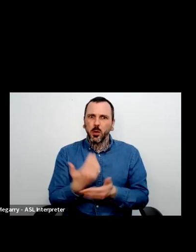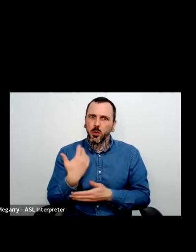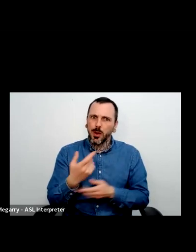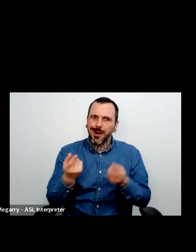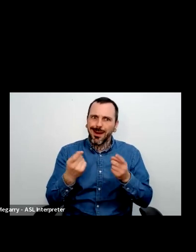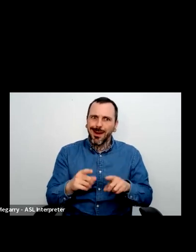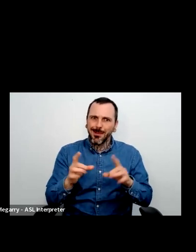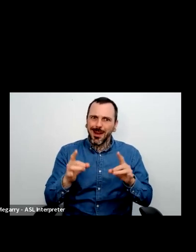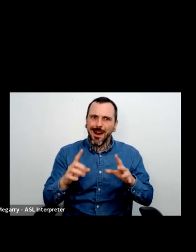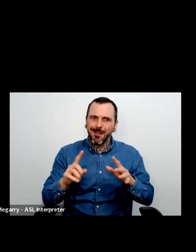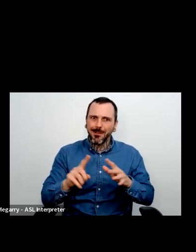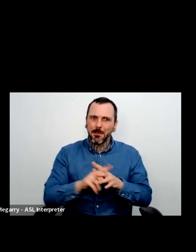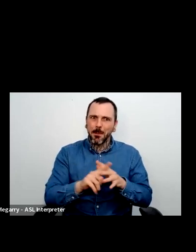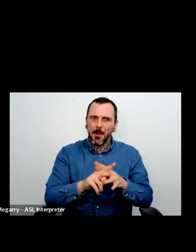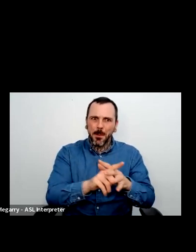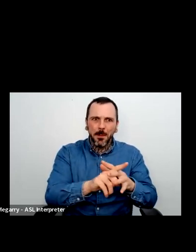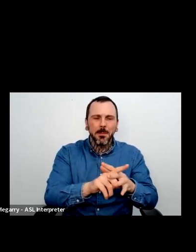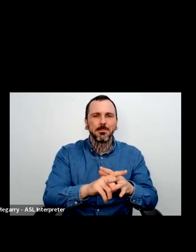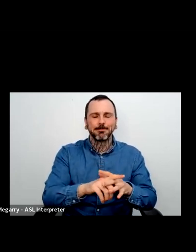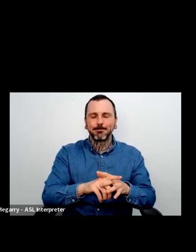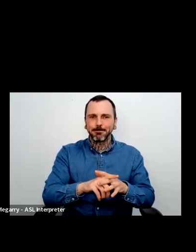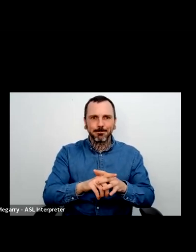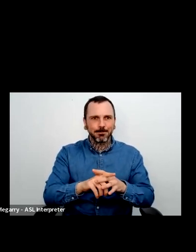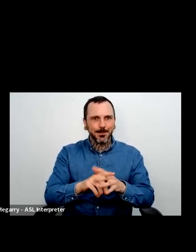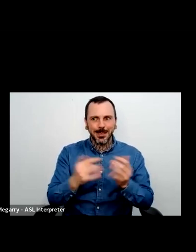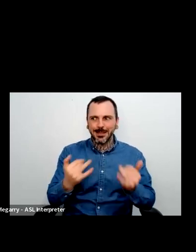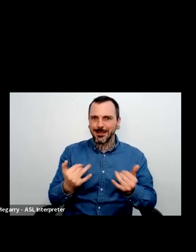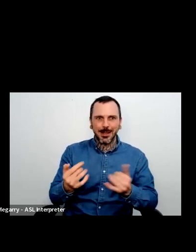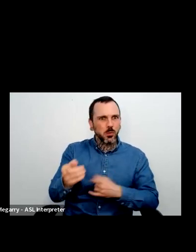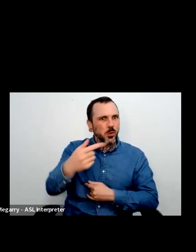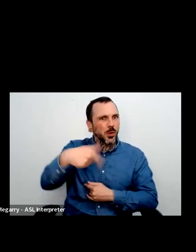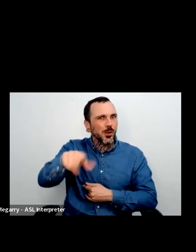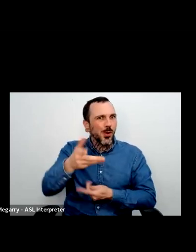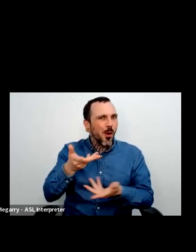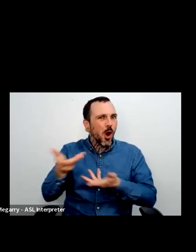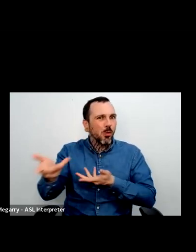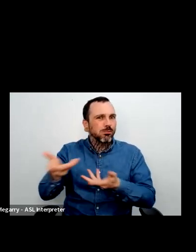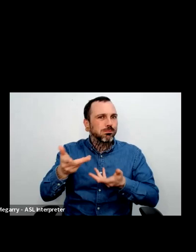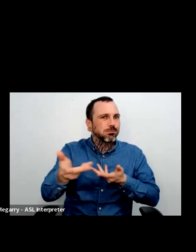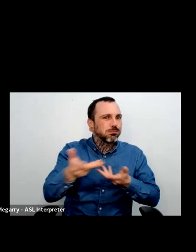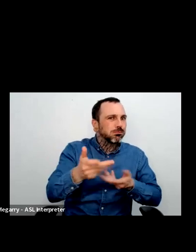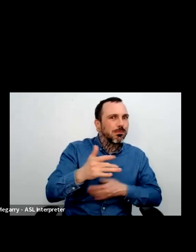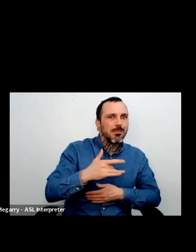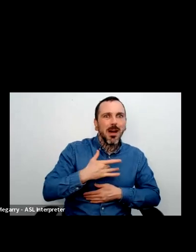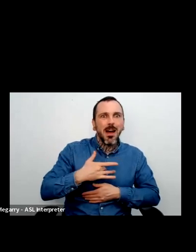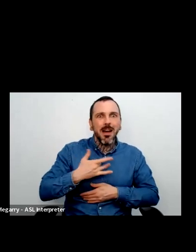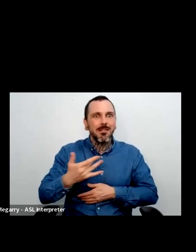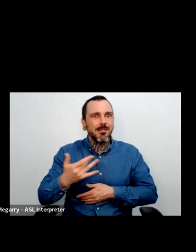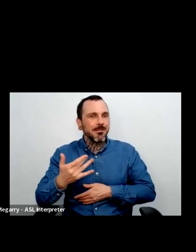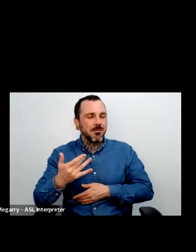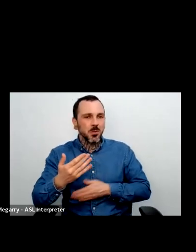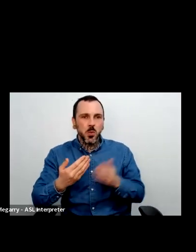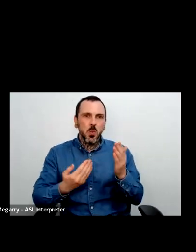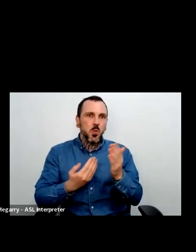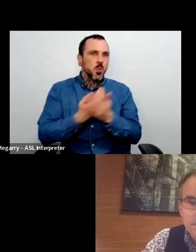feel like there's a lot of forward thinking and progressive thinking